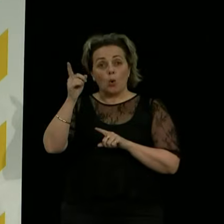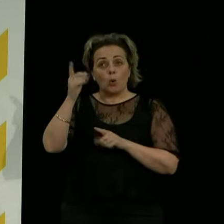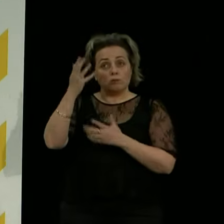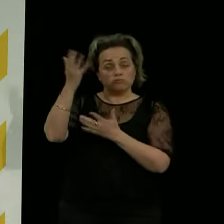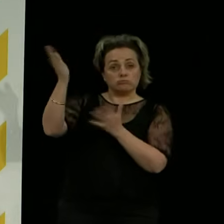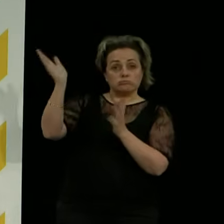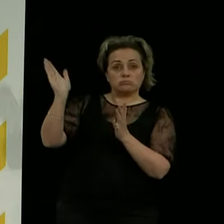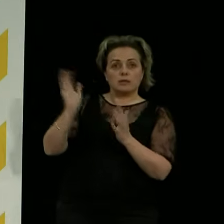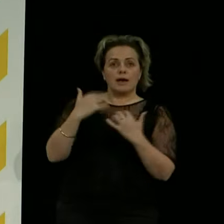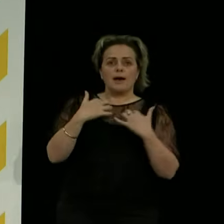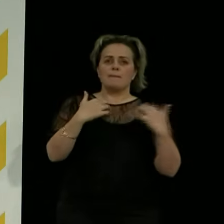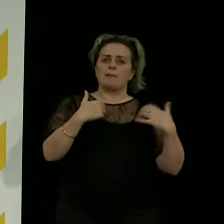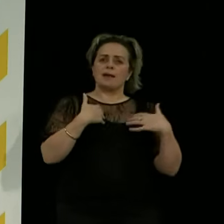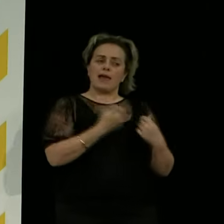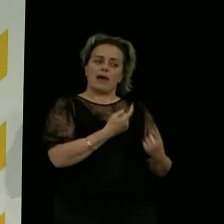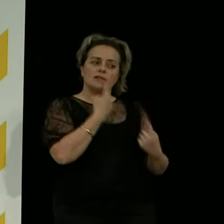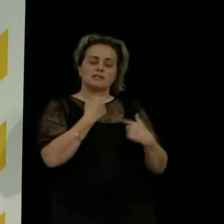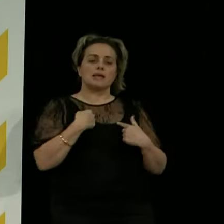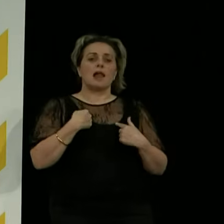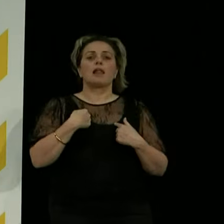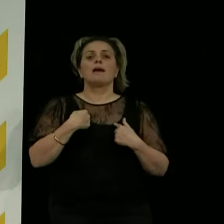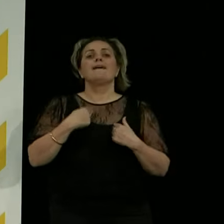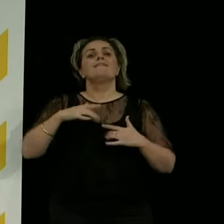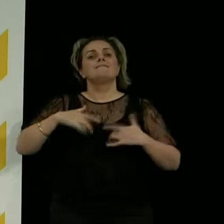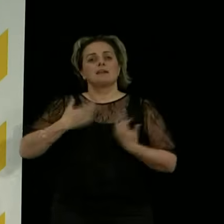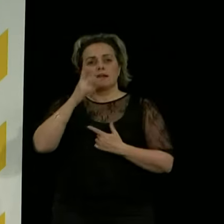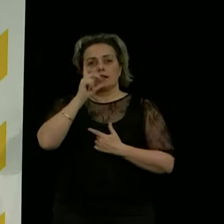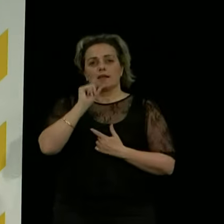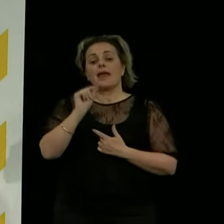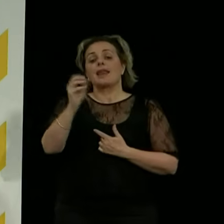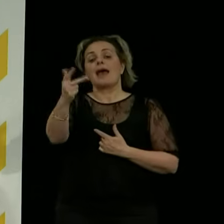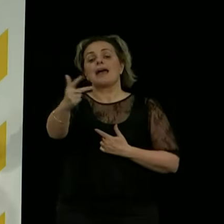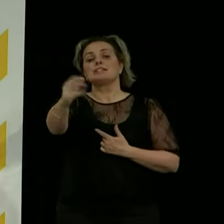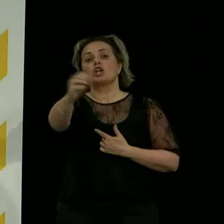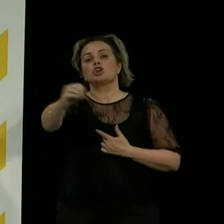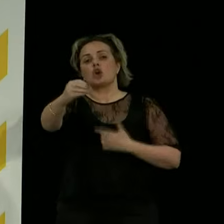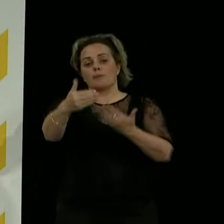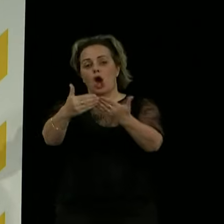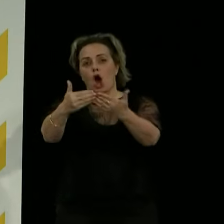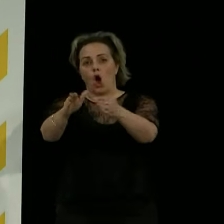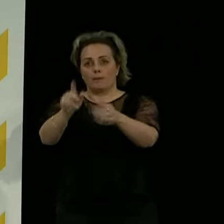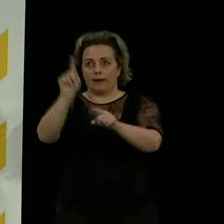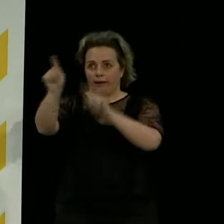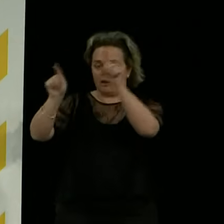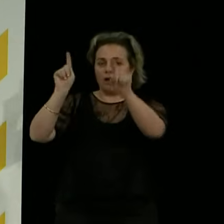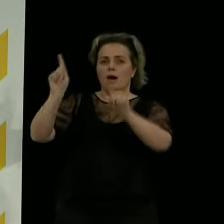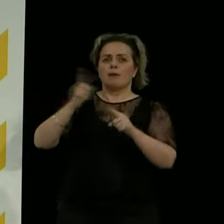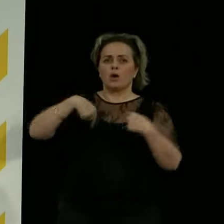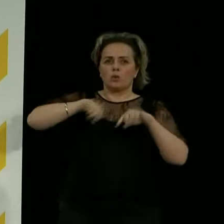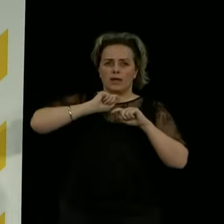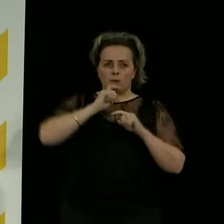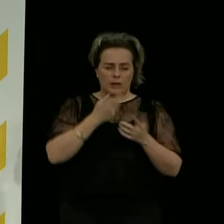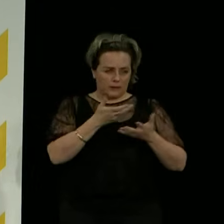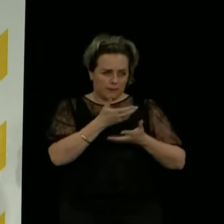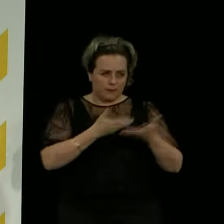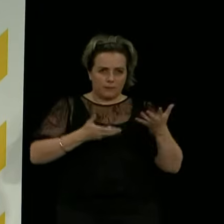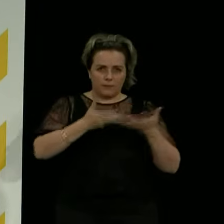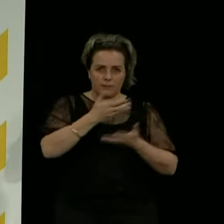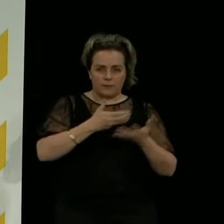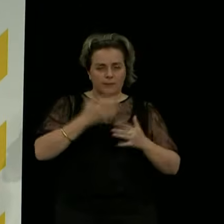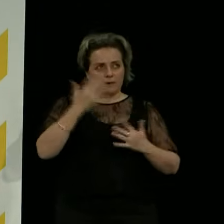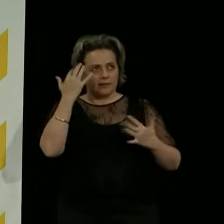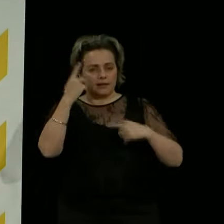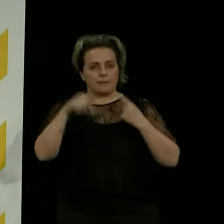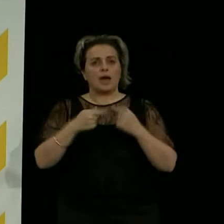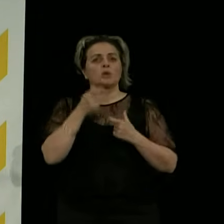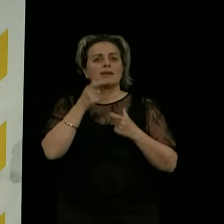it's their view that they'll be able to open on the 18th of October. But we will continue to assess that advice carefully and